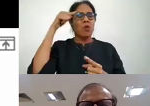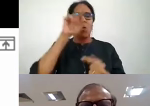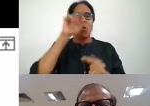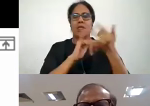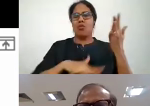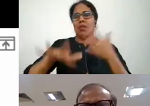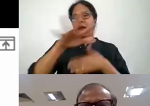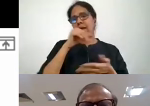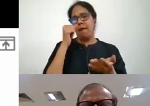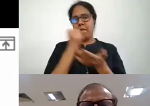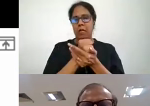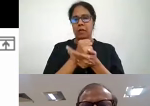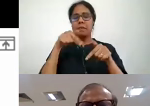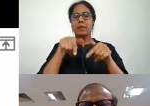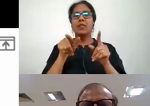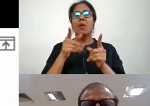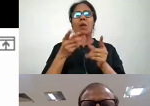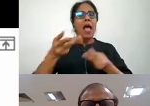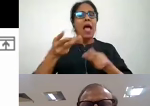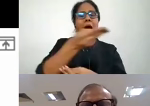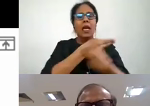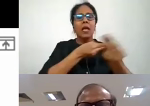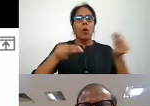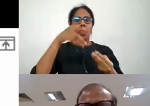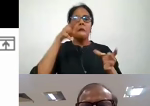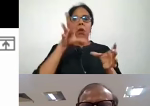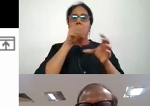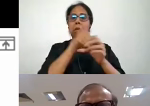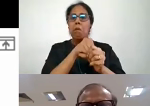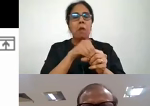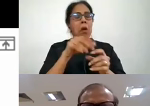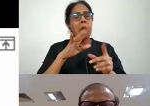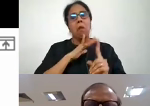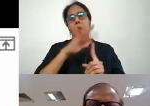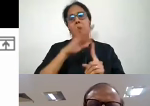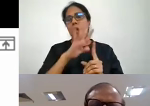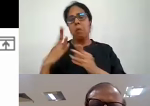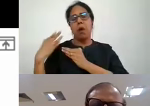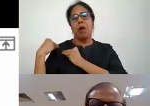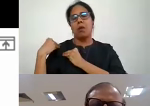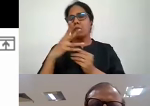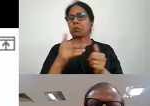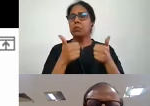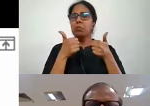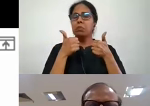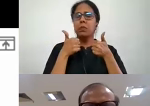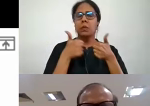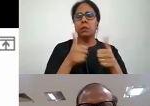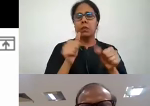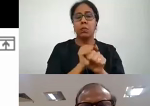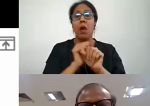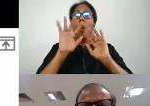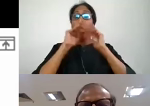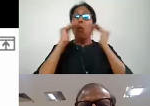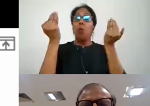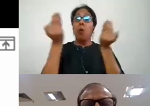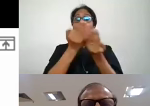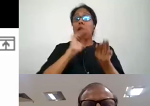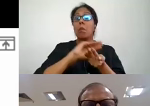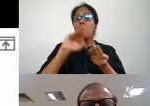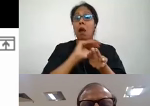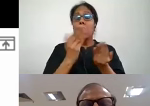to the economy, Wi-Fi has played a big role. And there are a lot many studies, including World Bank study, which says that 10% increase in broadband